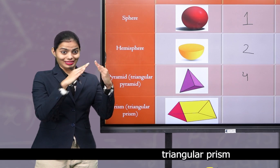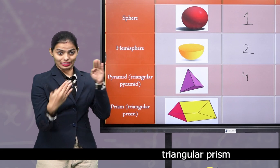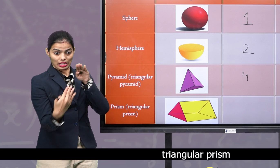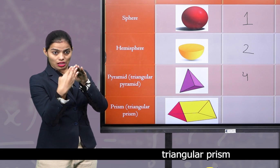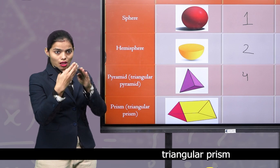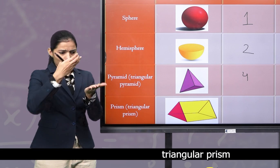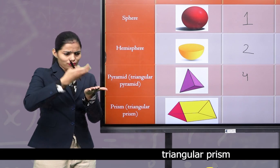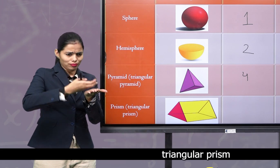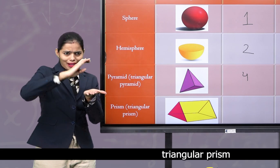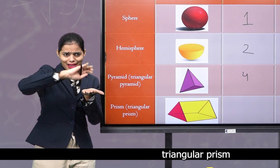Triangular prism.